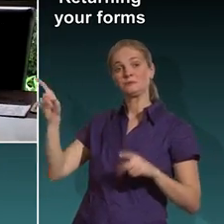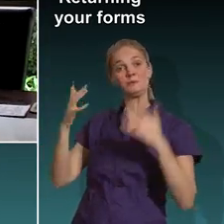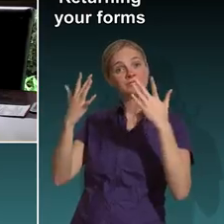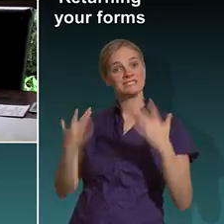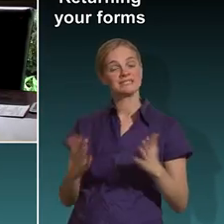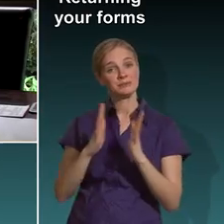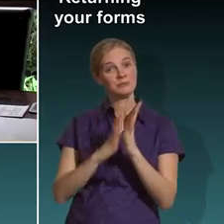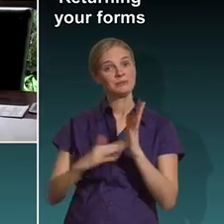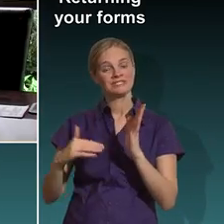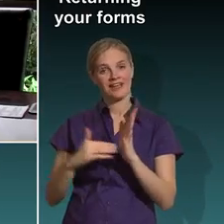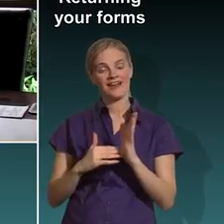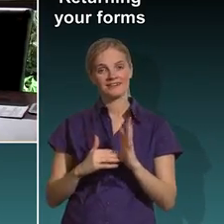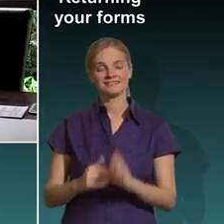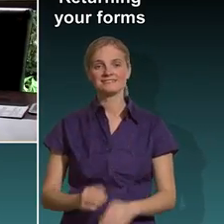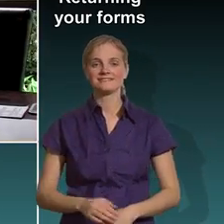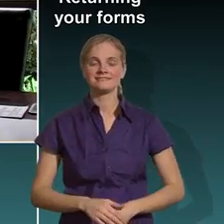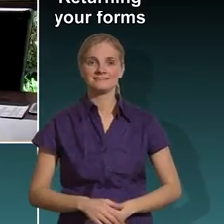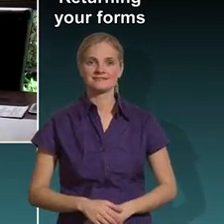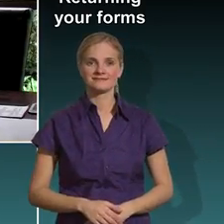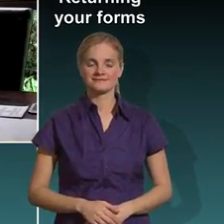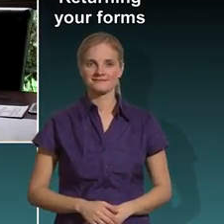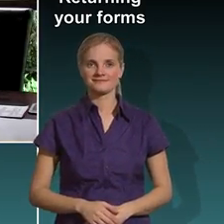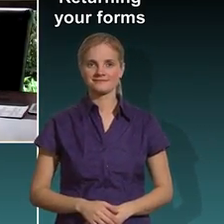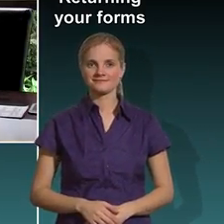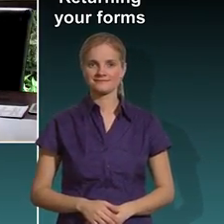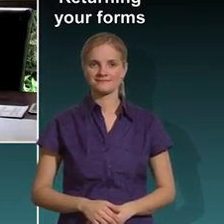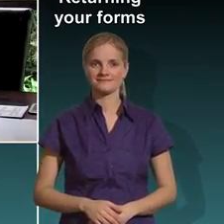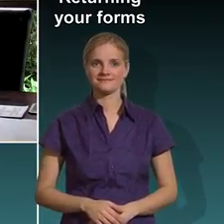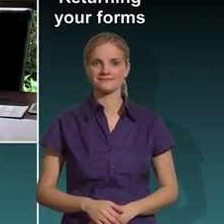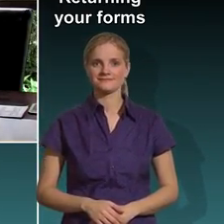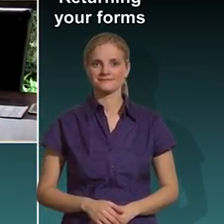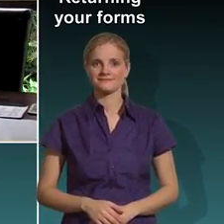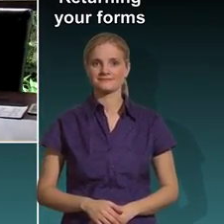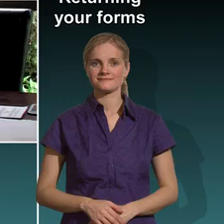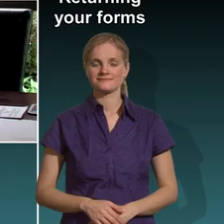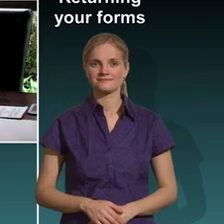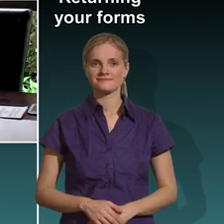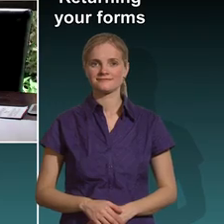envelope and send it to Statistics New Zealand.